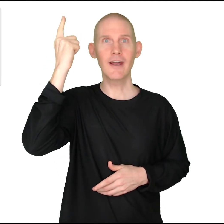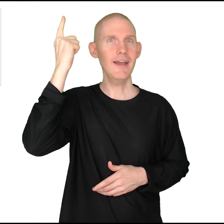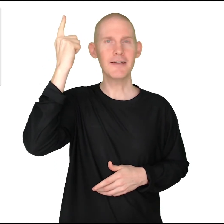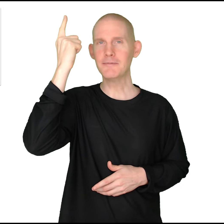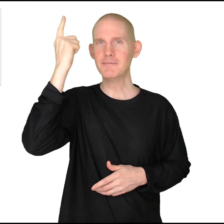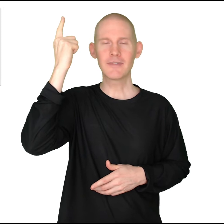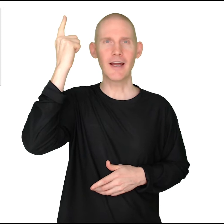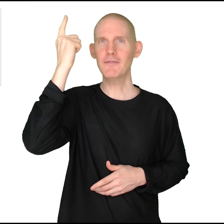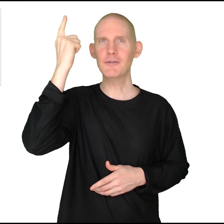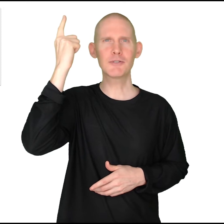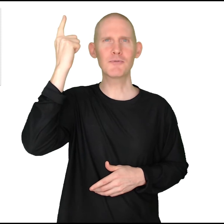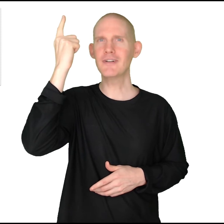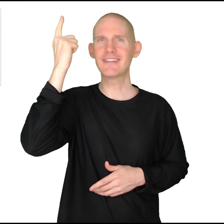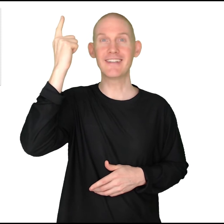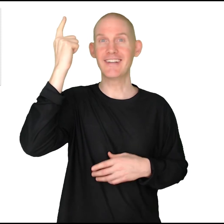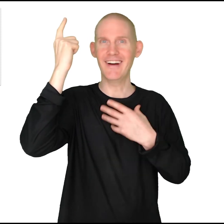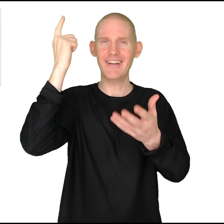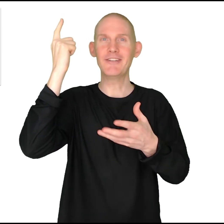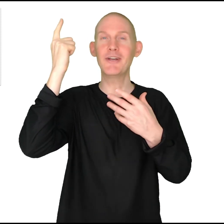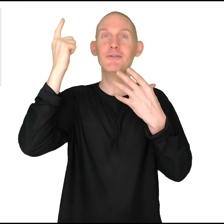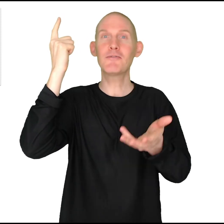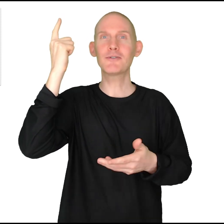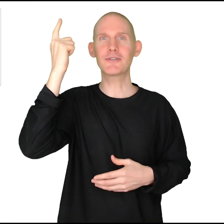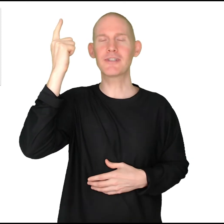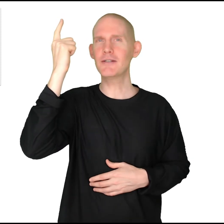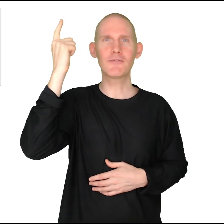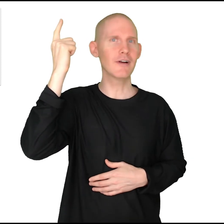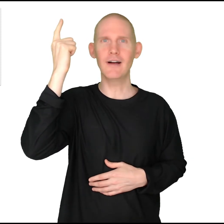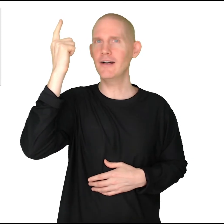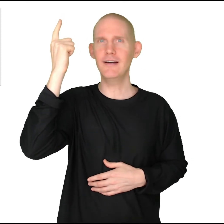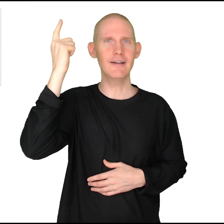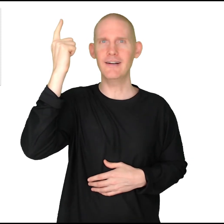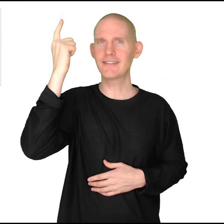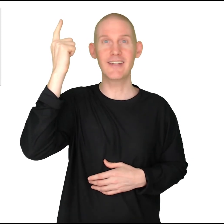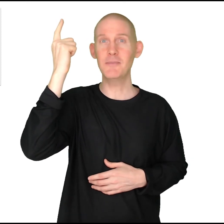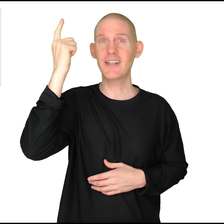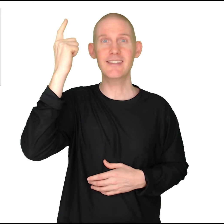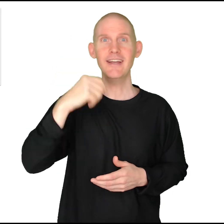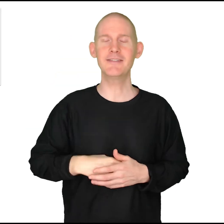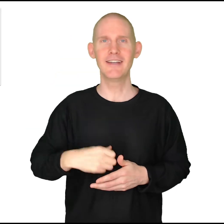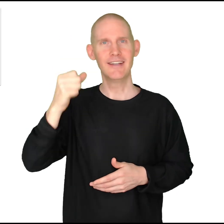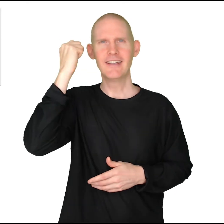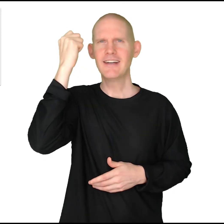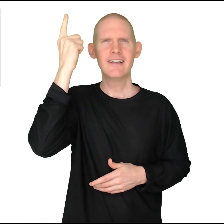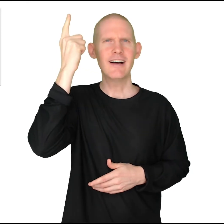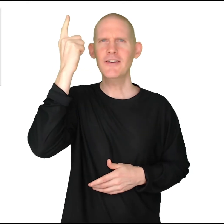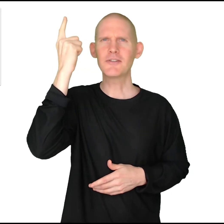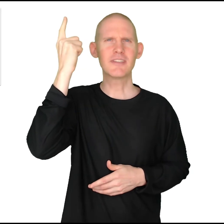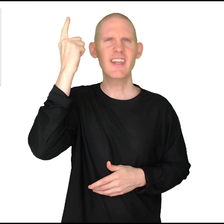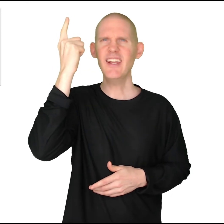head. Kind of a useful, universal signal for it's not making sense. Understand.